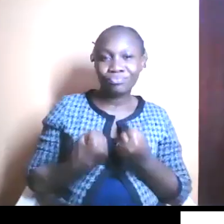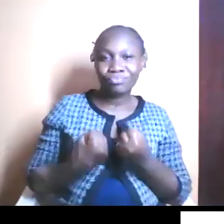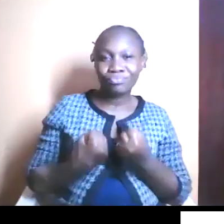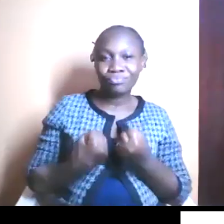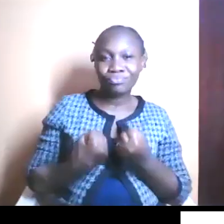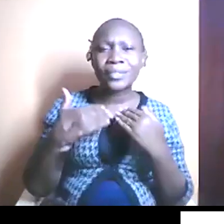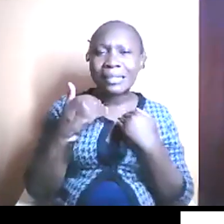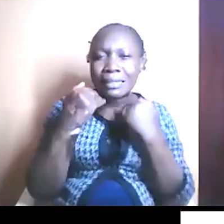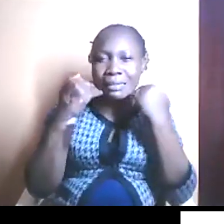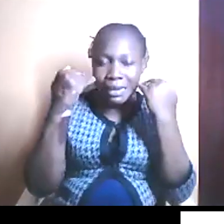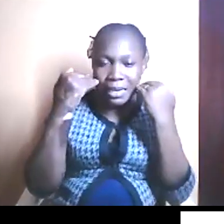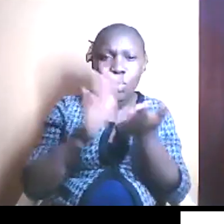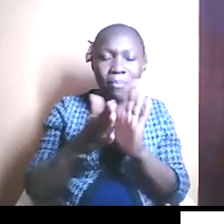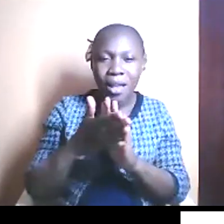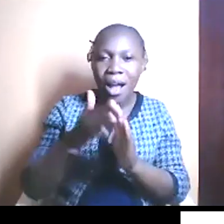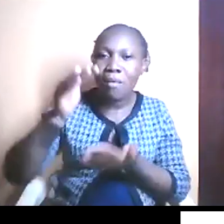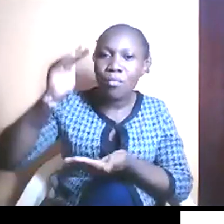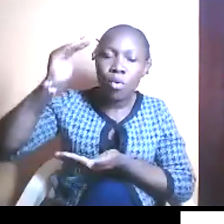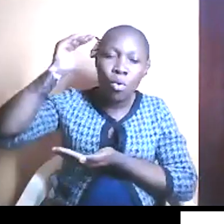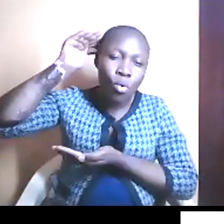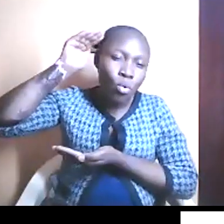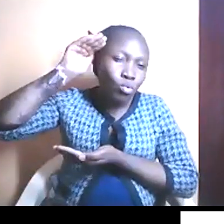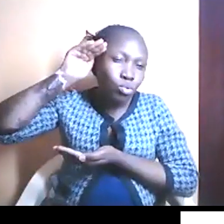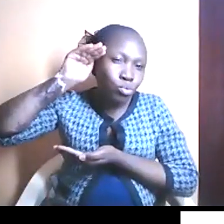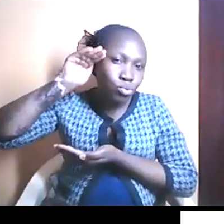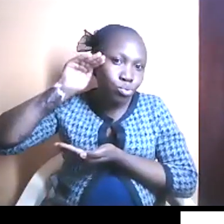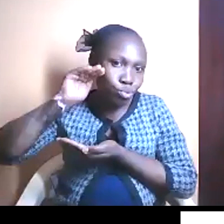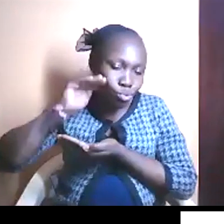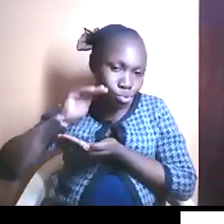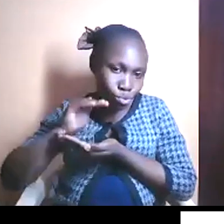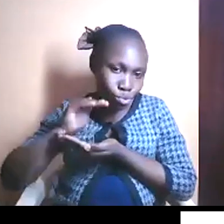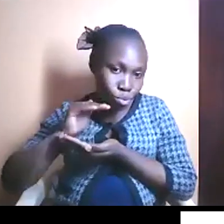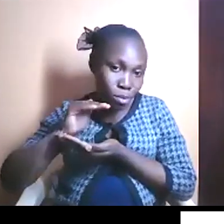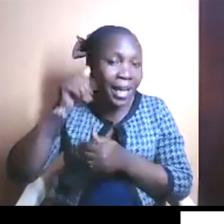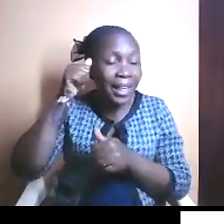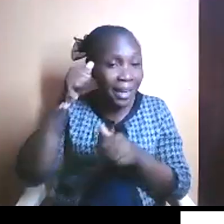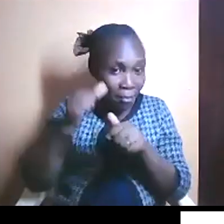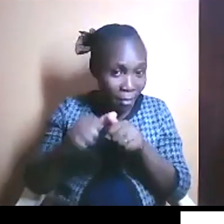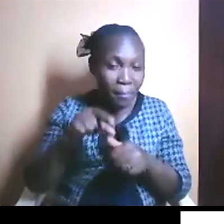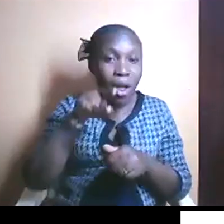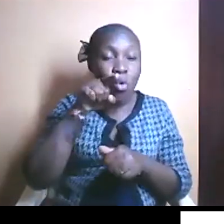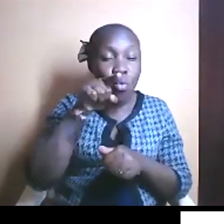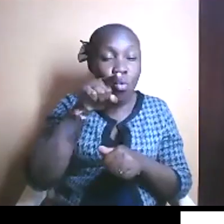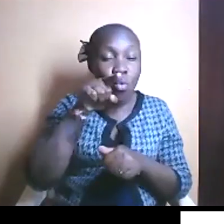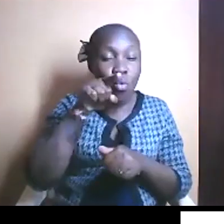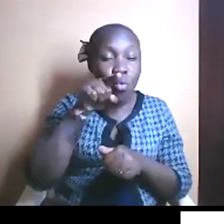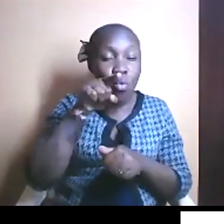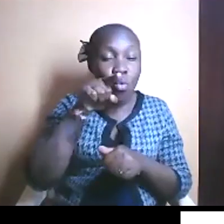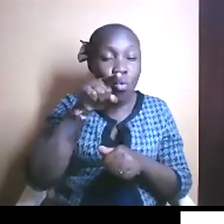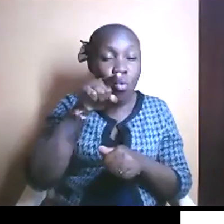more workable. So remember this, you are awesome, all right? So we can rise